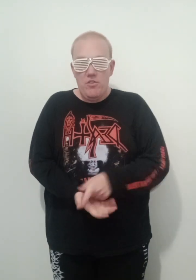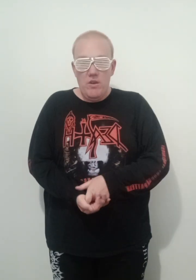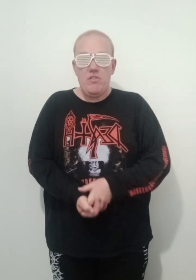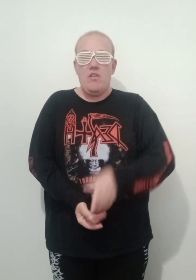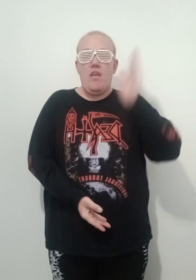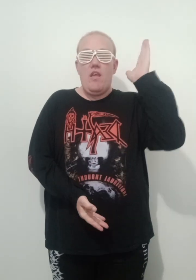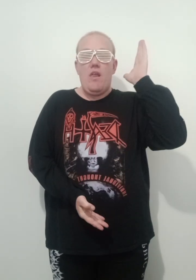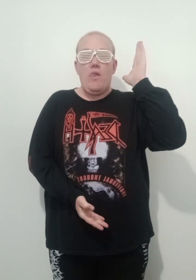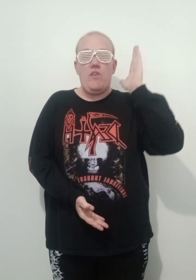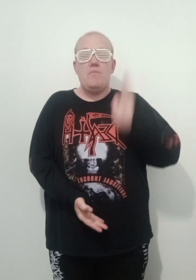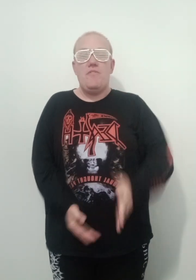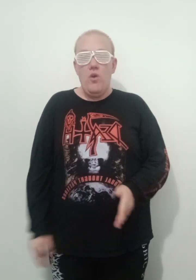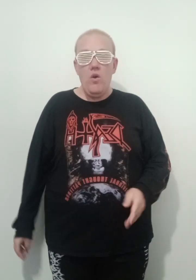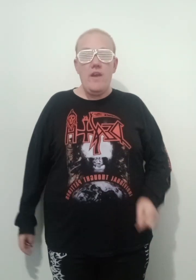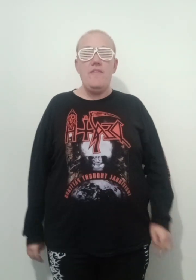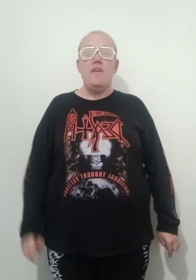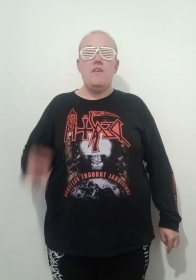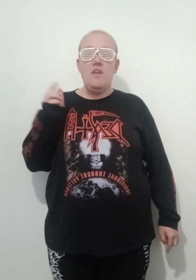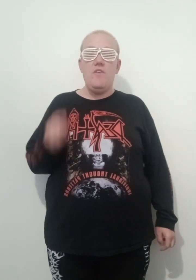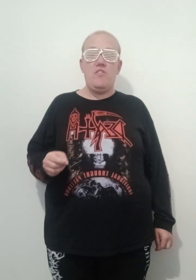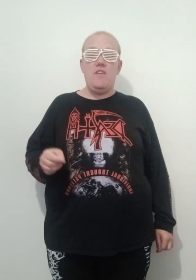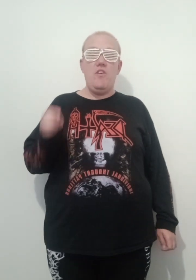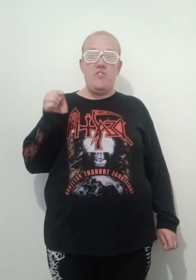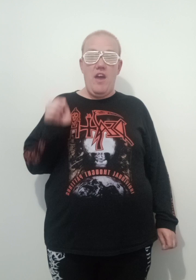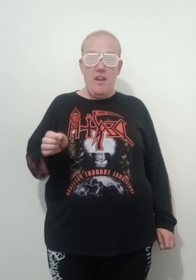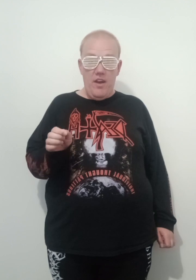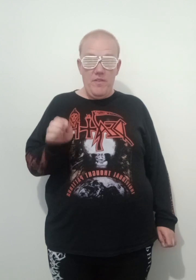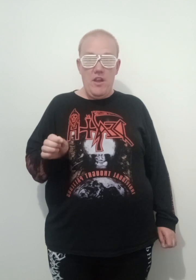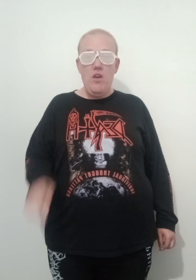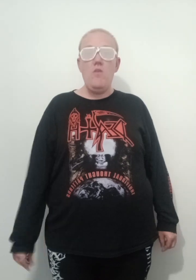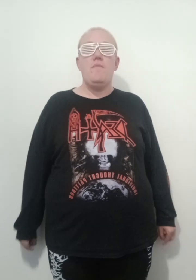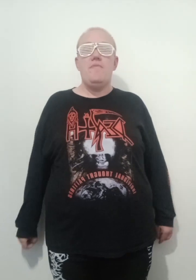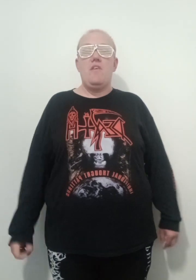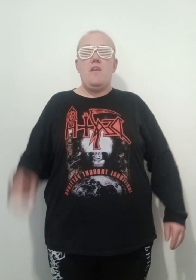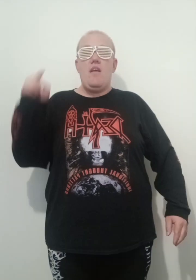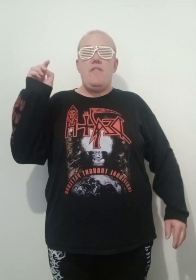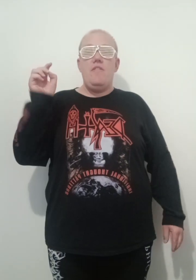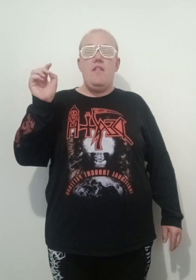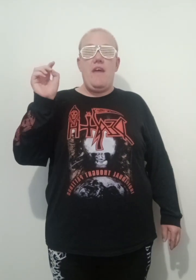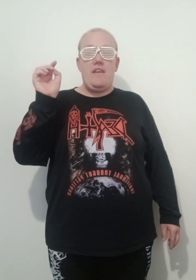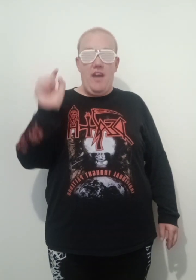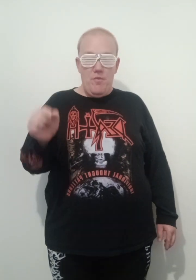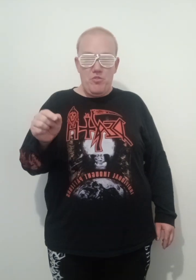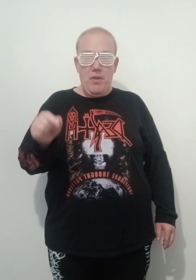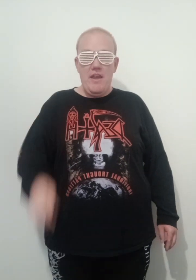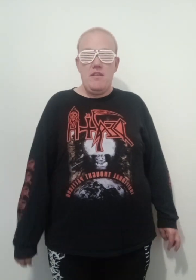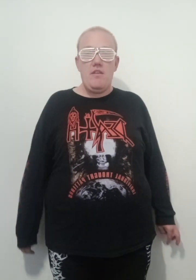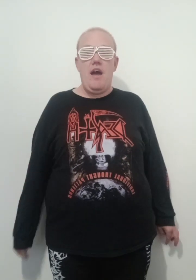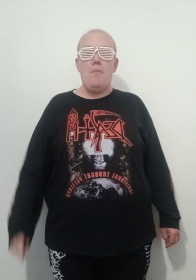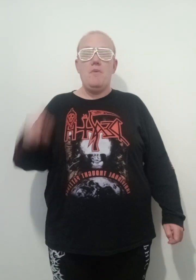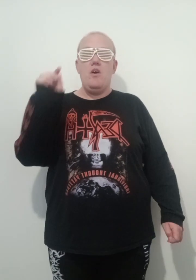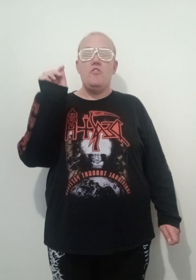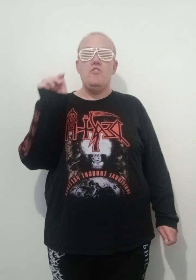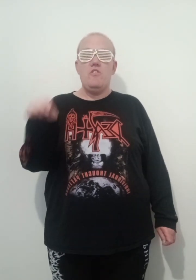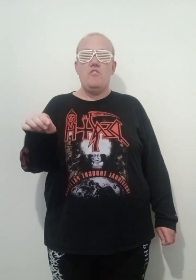it. Like I said before, in the University versus Annandale video, that game was played on